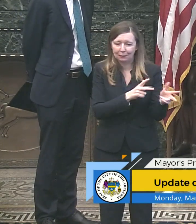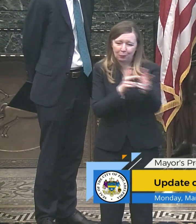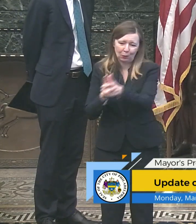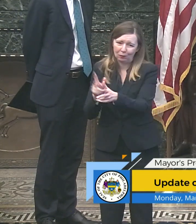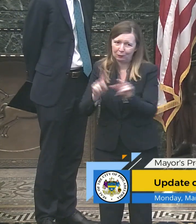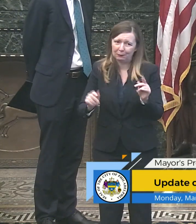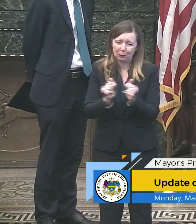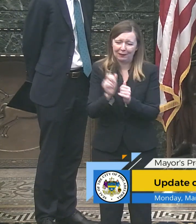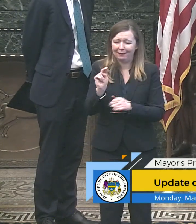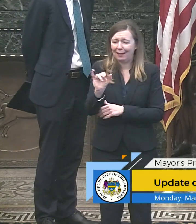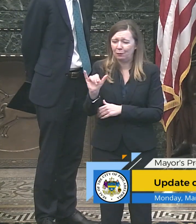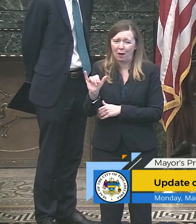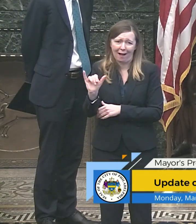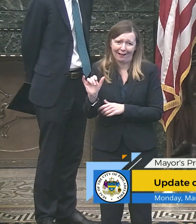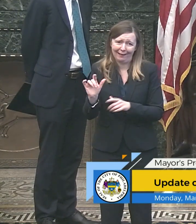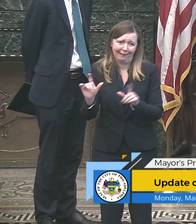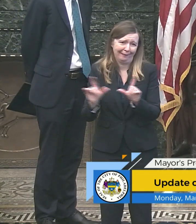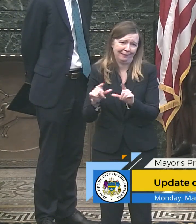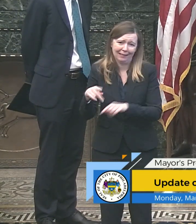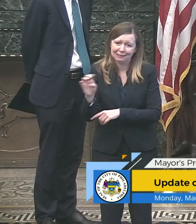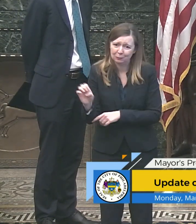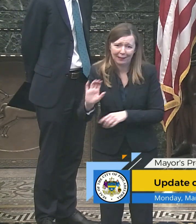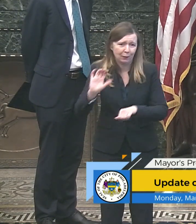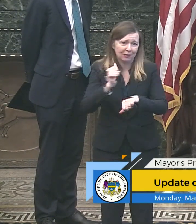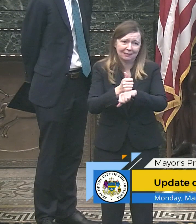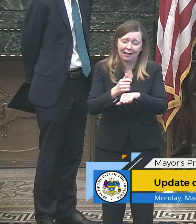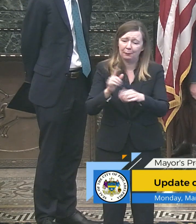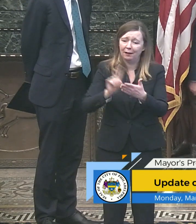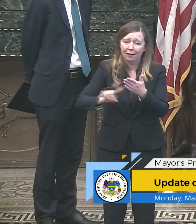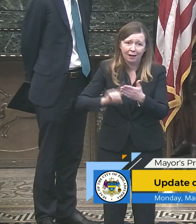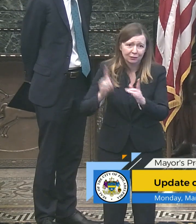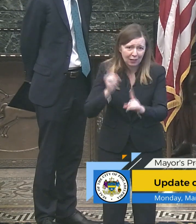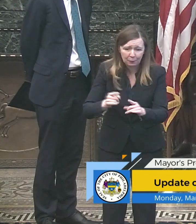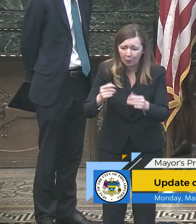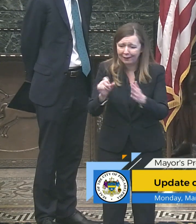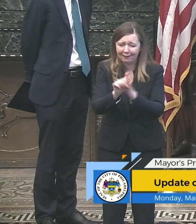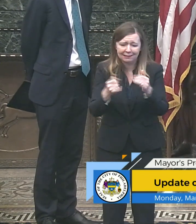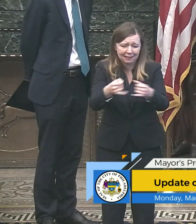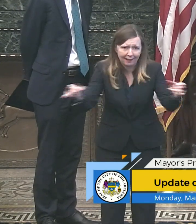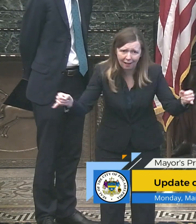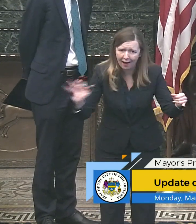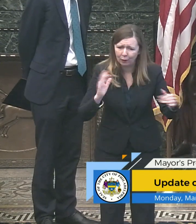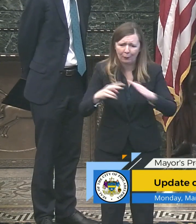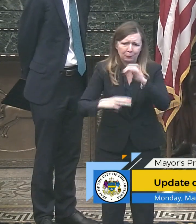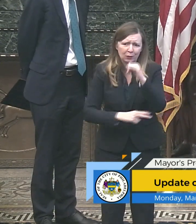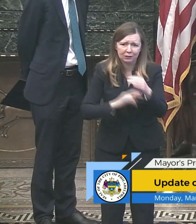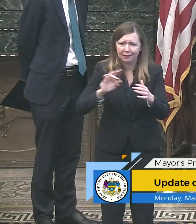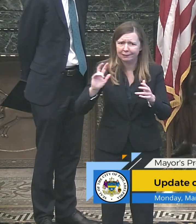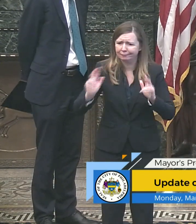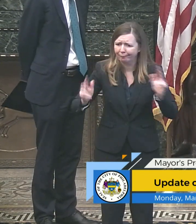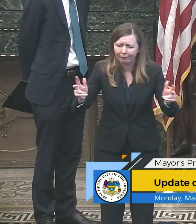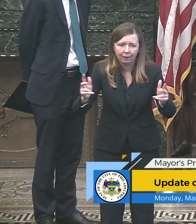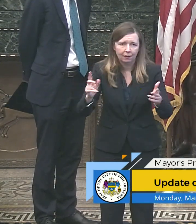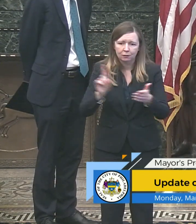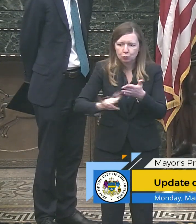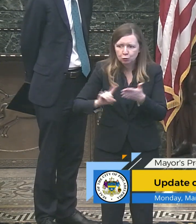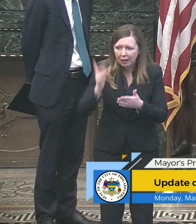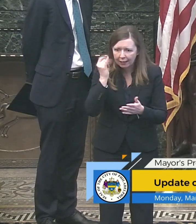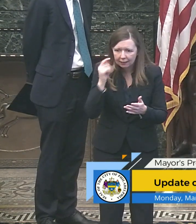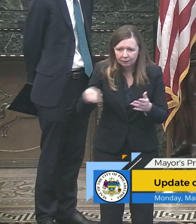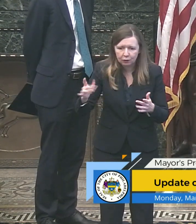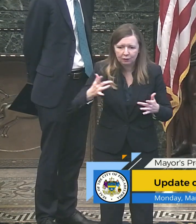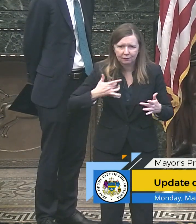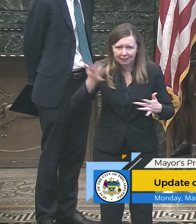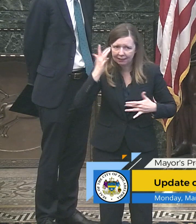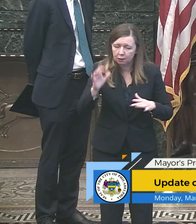without New York tags, nor are we gonna set up a checkpoint at the state line or at any of our bridges to double check to see if folks are